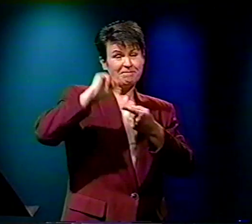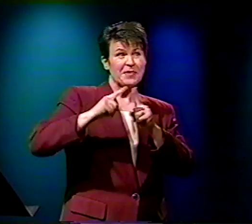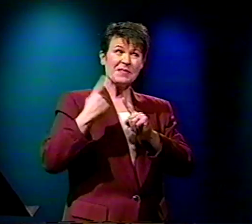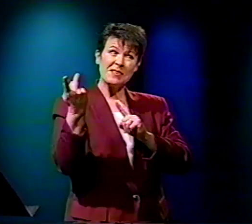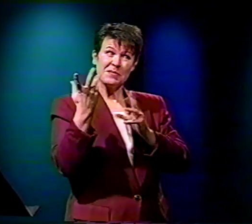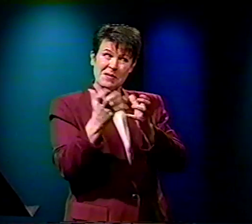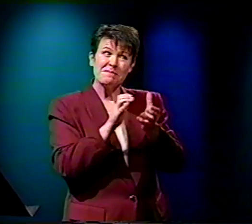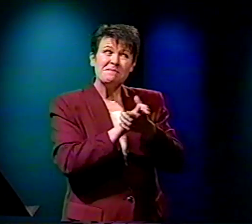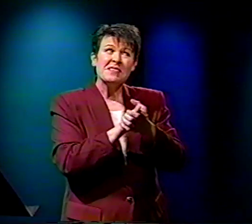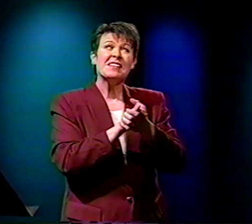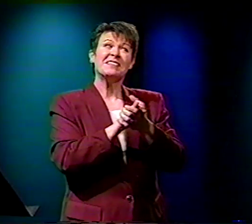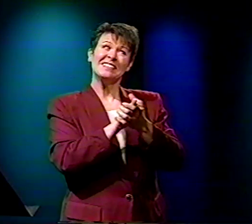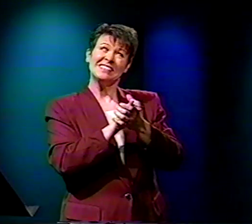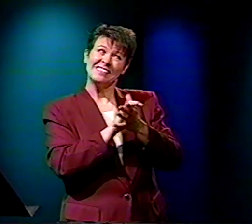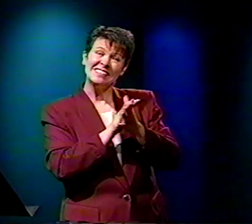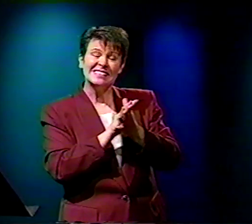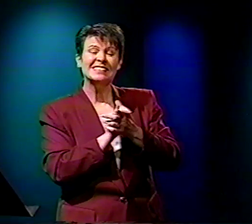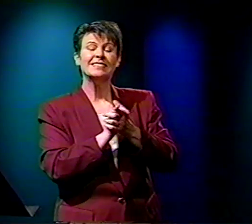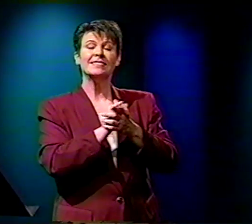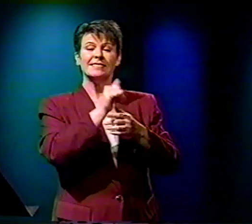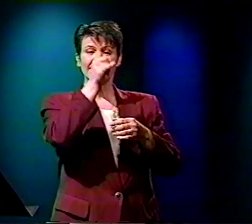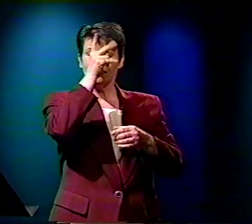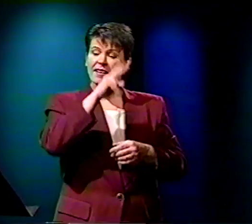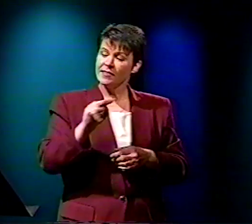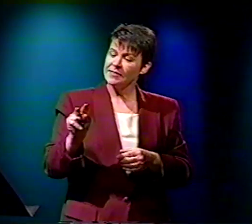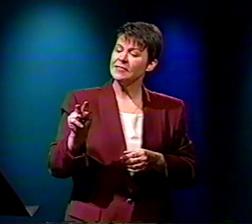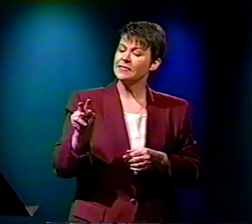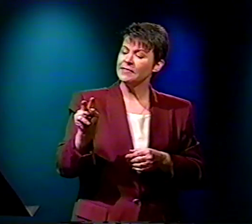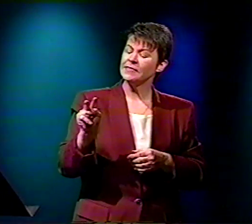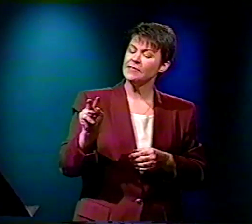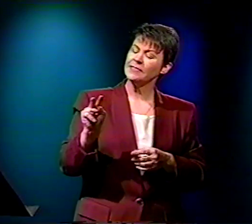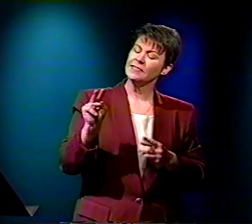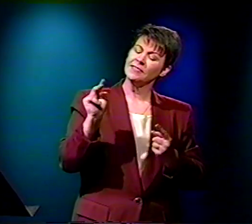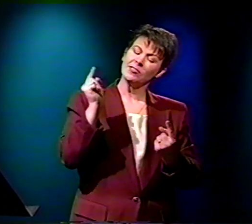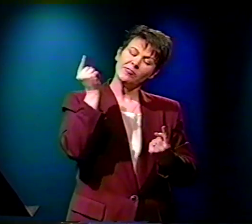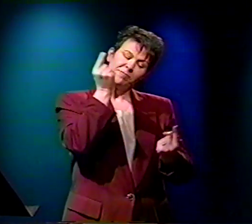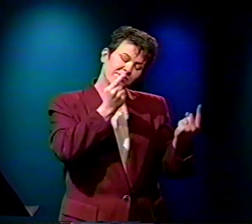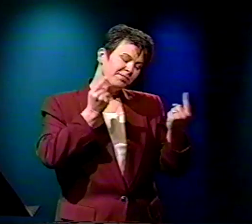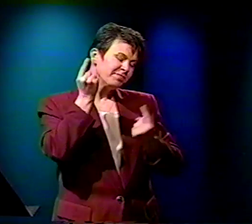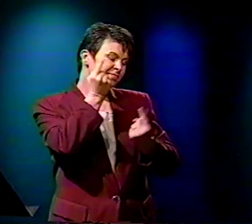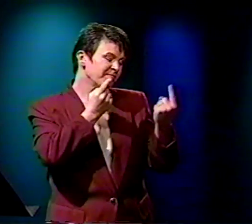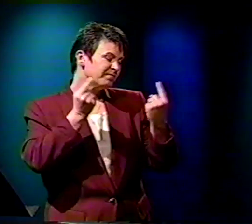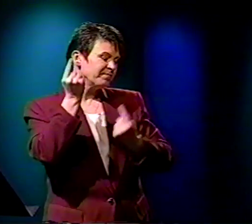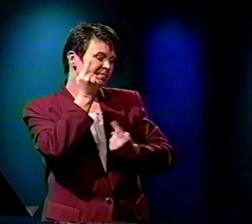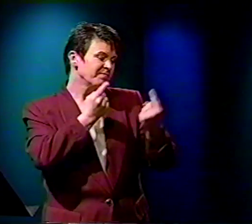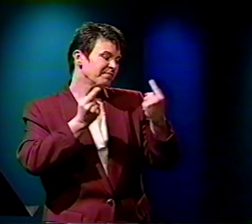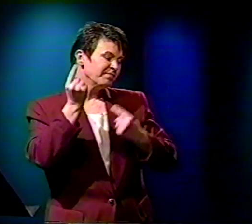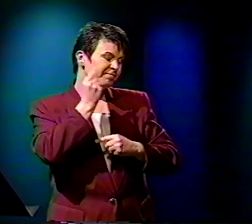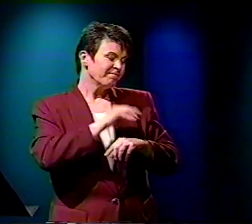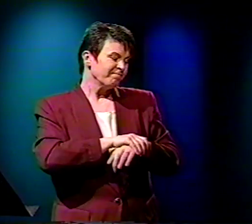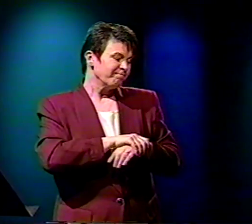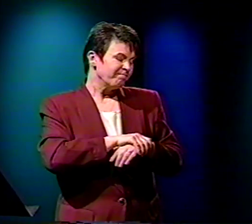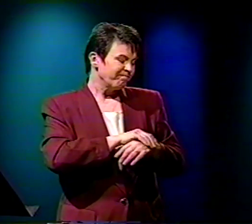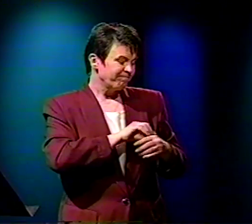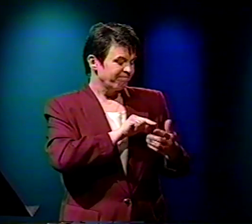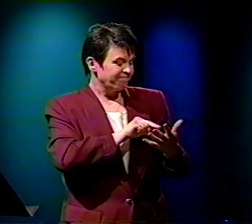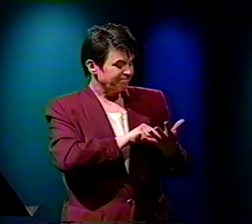he said, "Well, my boyfriend and I want to get married." And Tevye heard what she had to say, and he